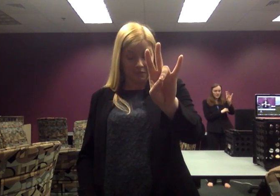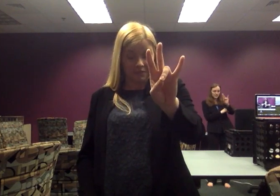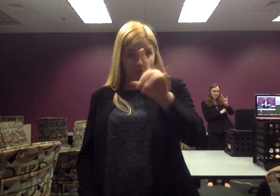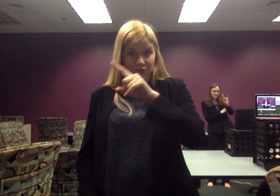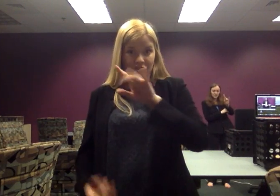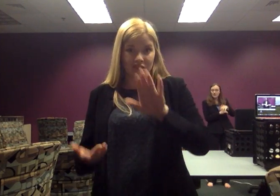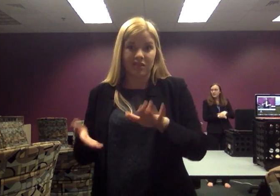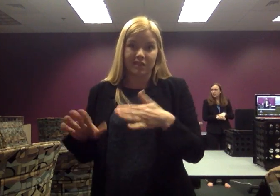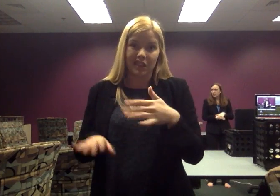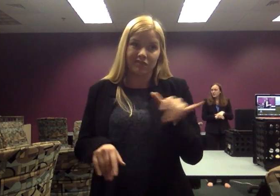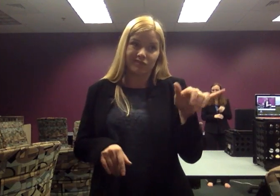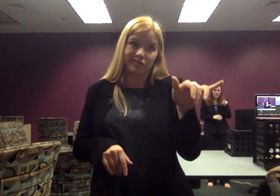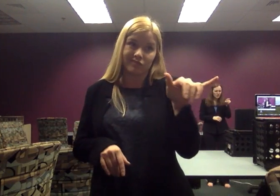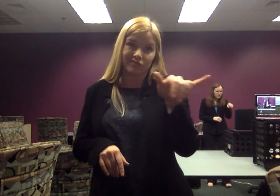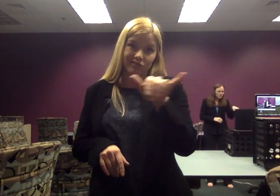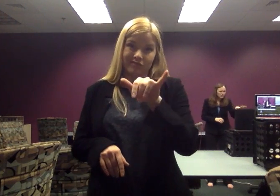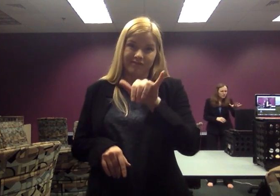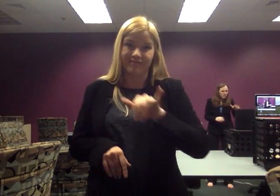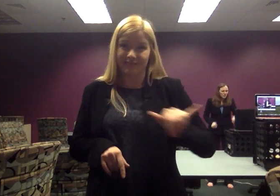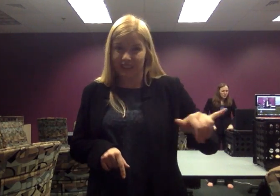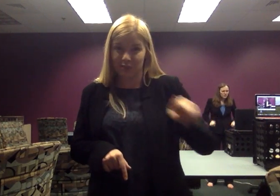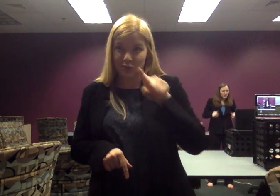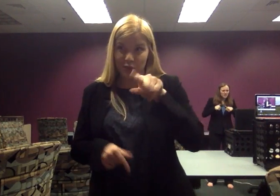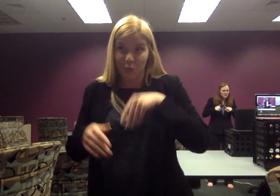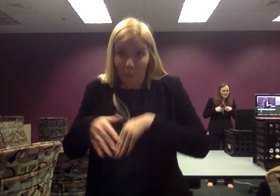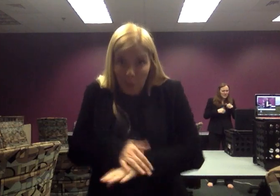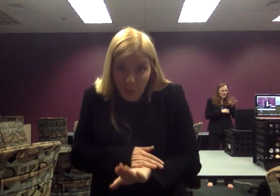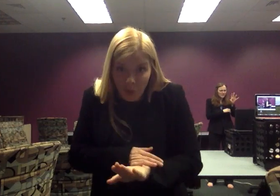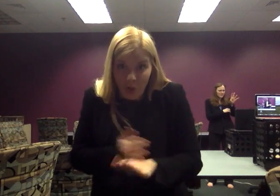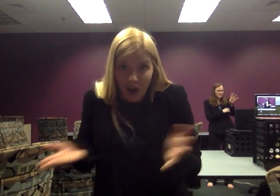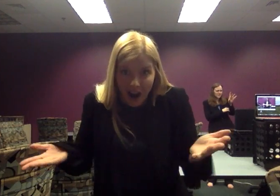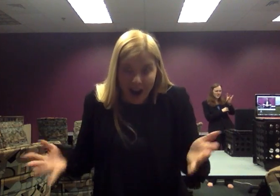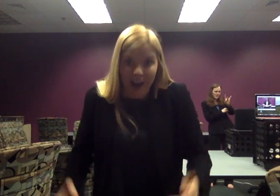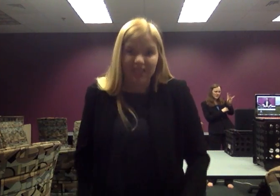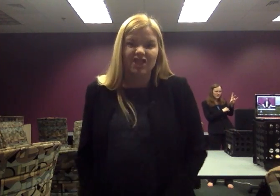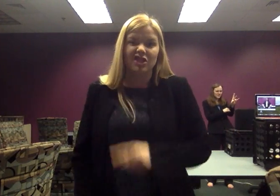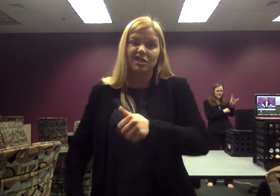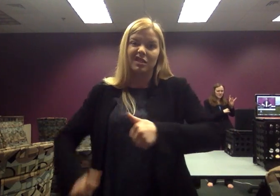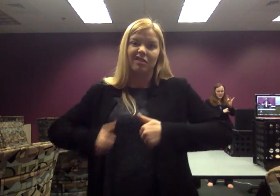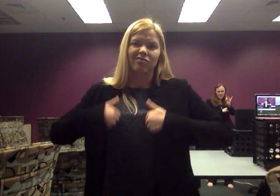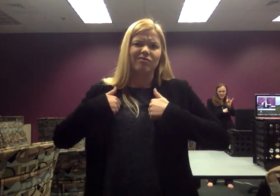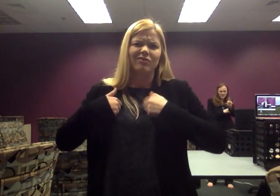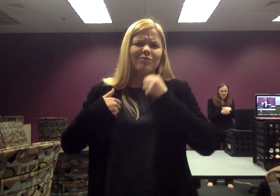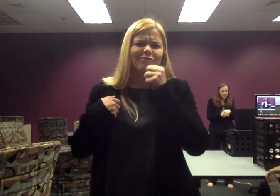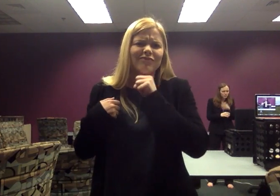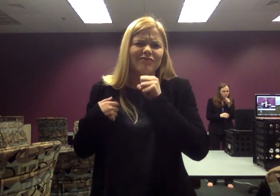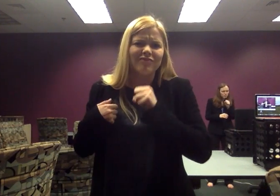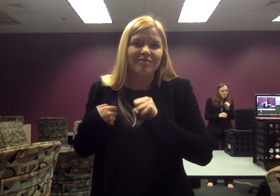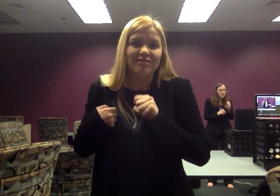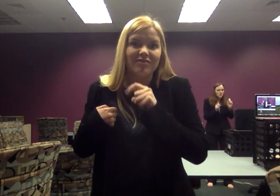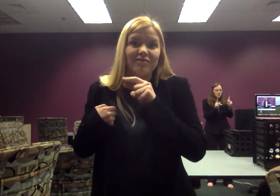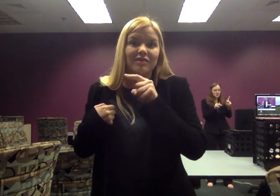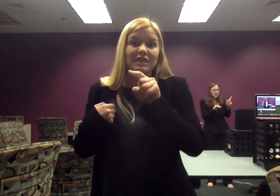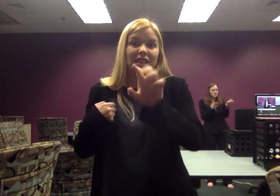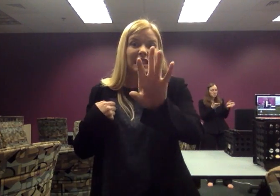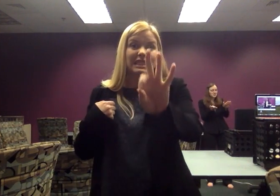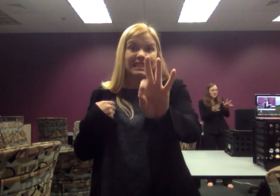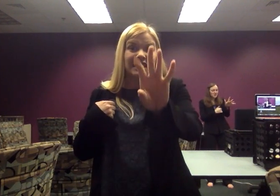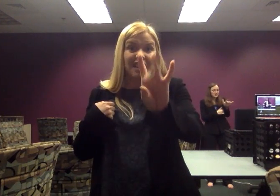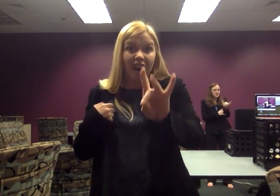same time you were born. And she lived to be 98 years old. She was a beautiful, beautiful painter. And